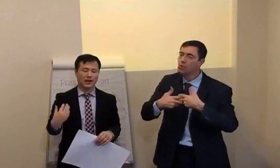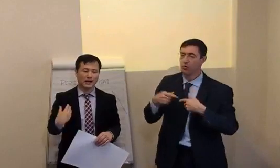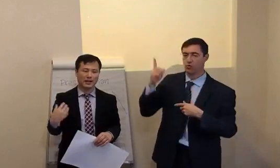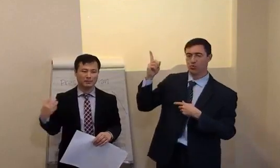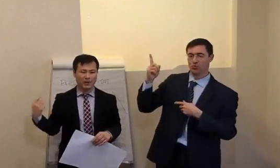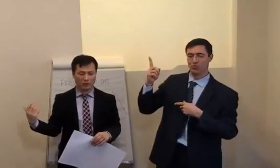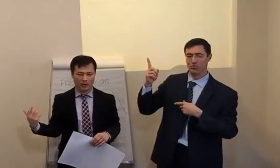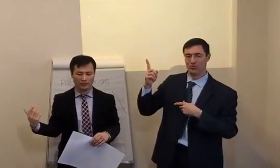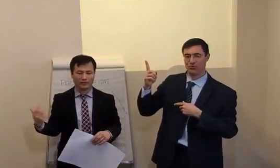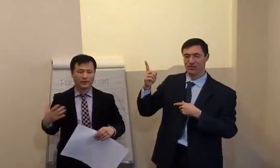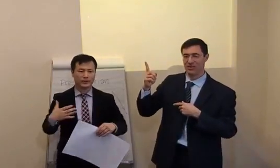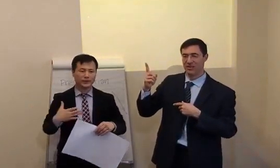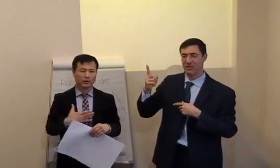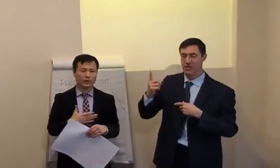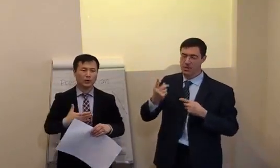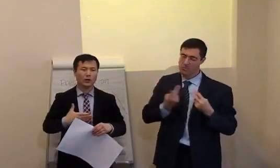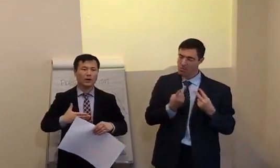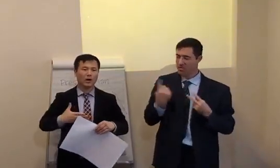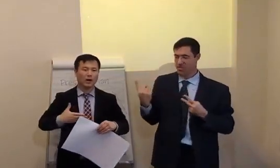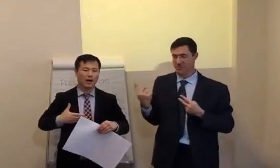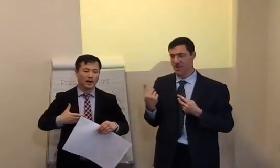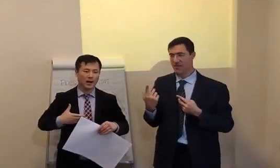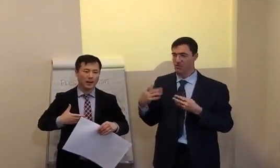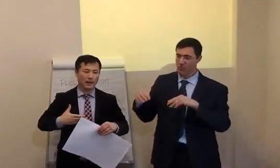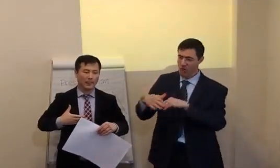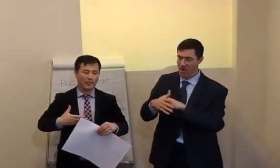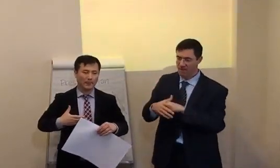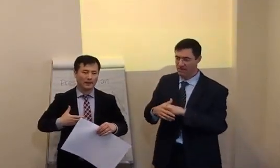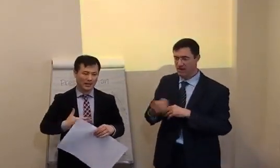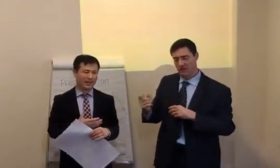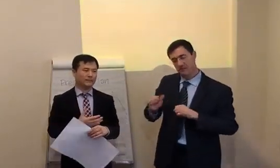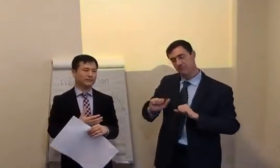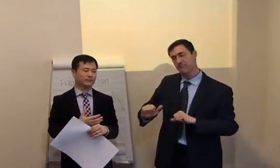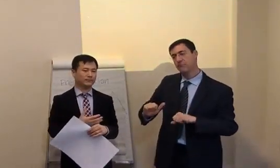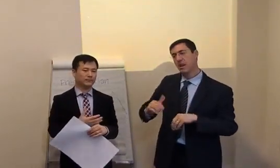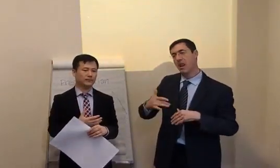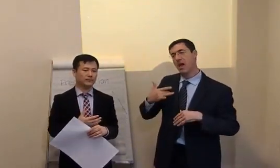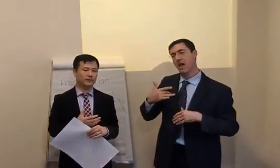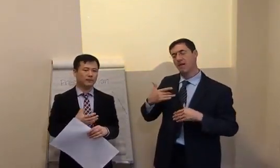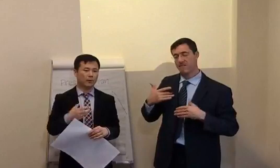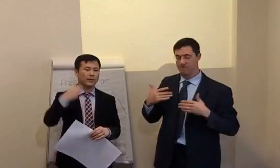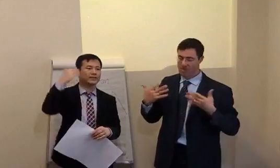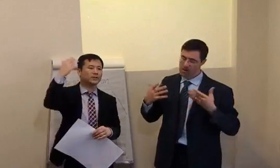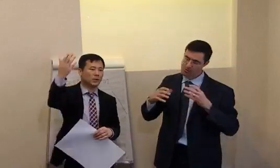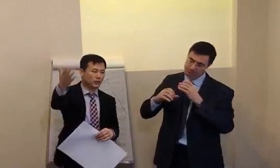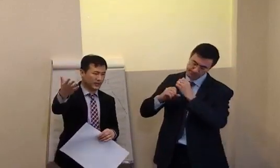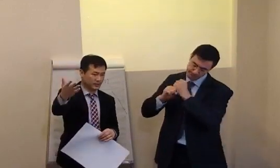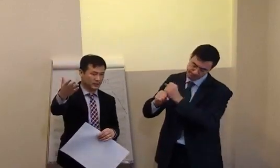I and my wife devote all our life for His glory.